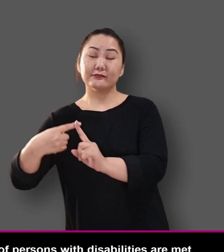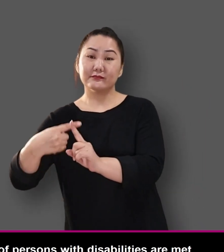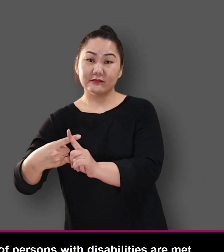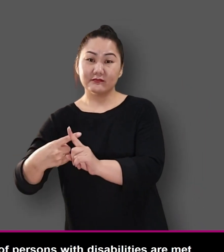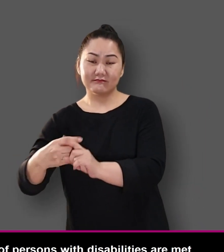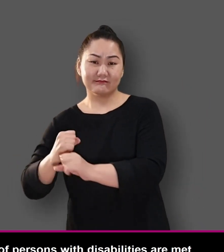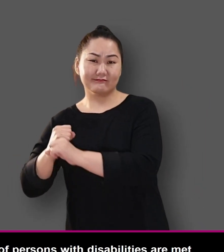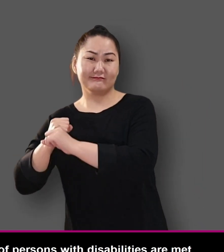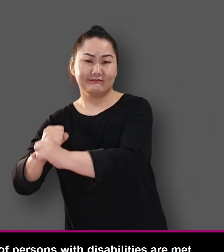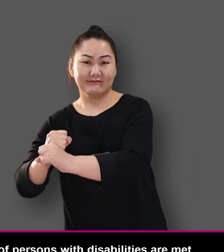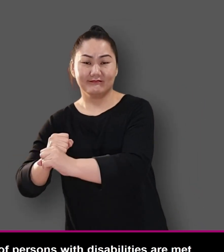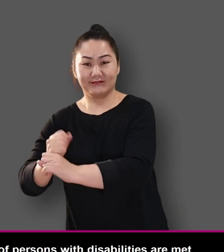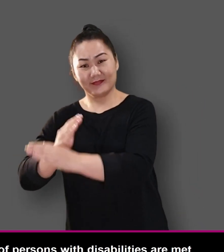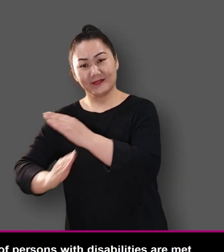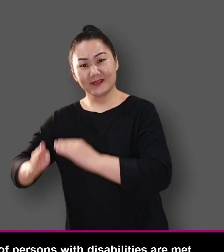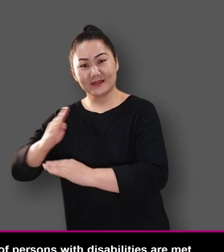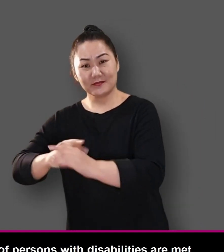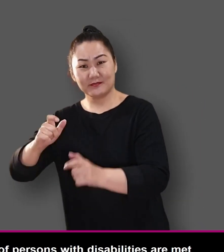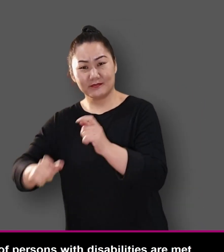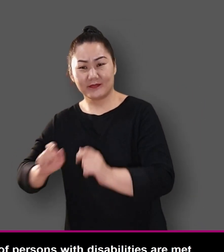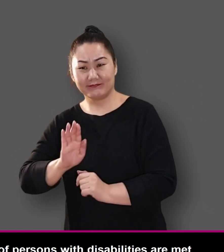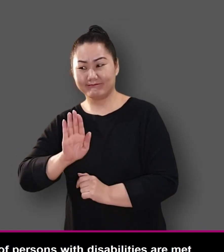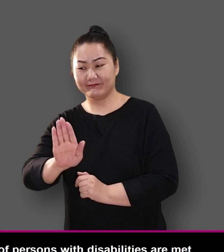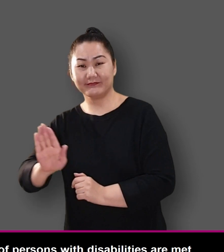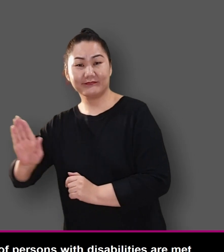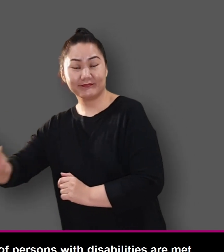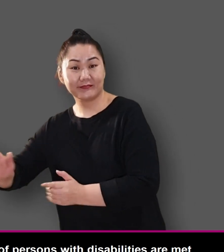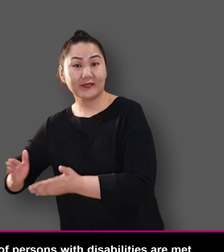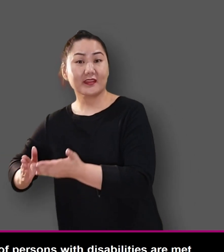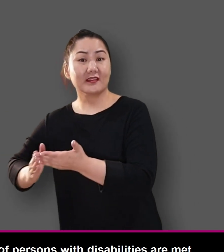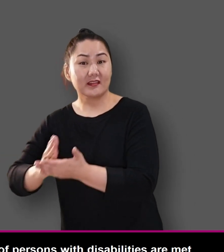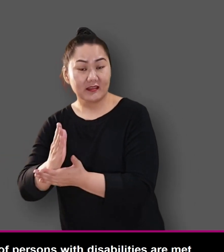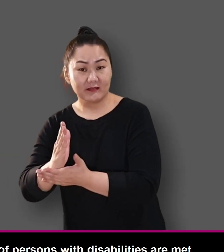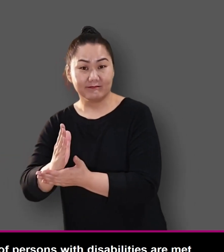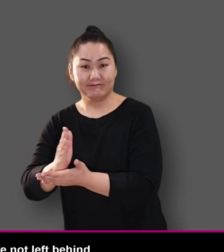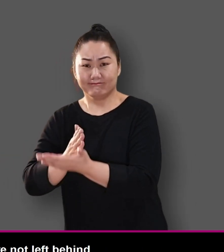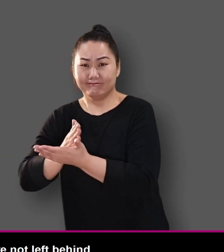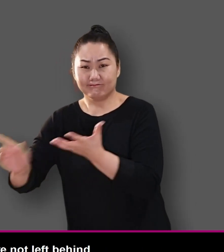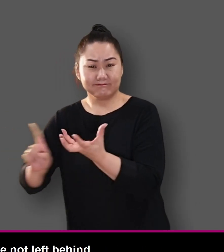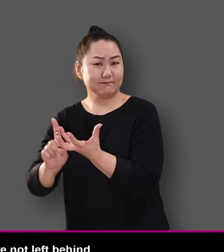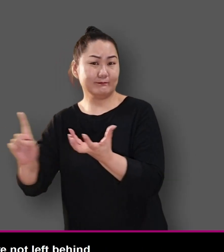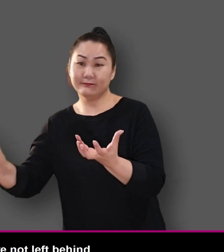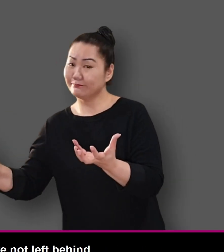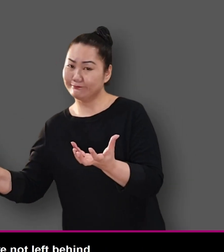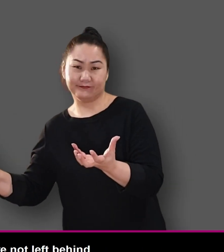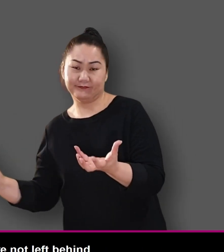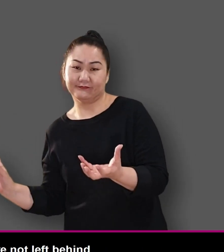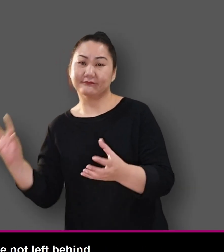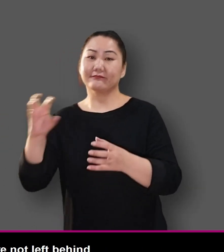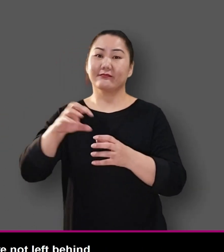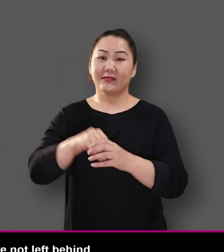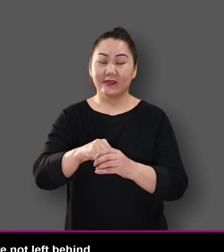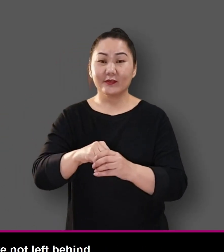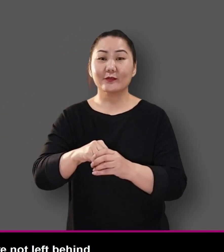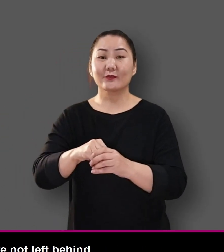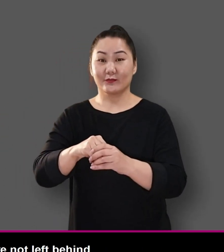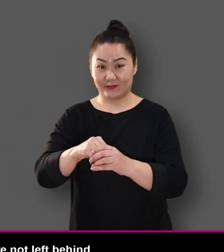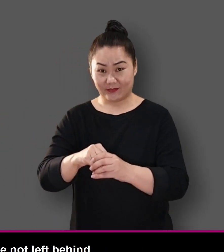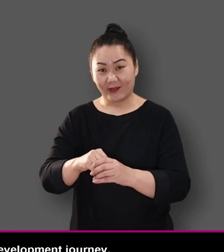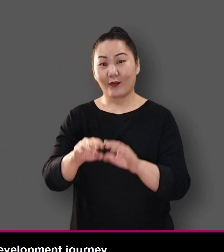we work to ensure the rights of persons with disabilities are met, and they are not left behind